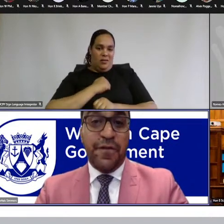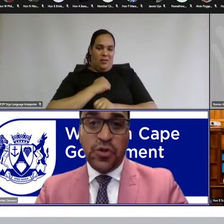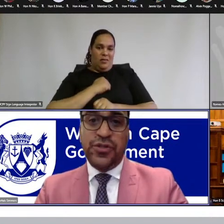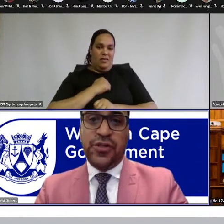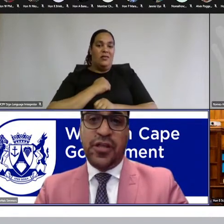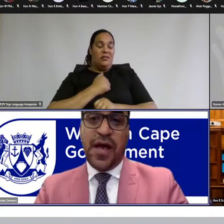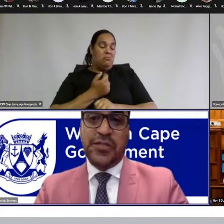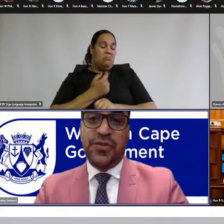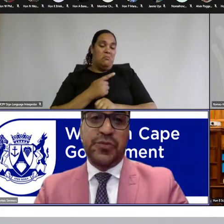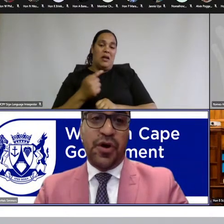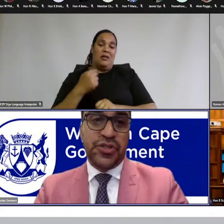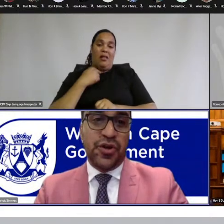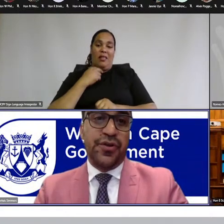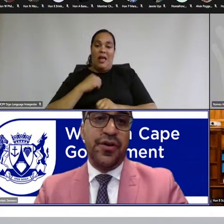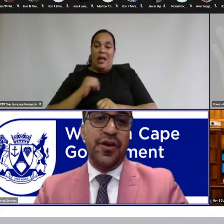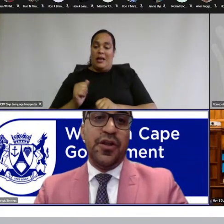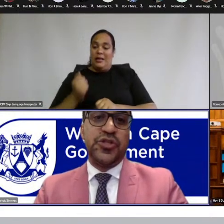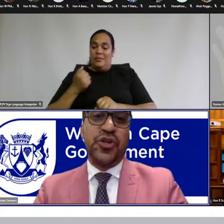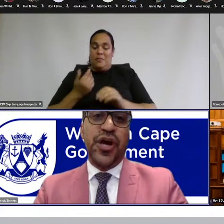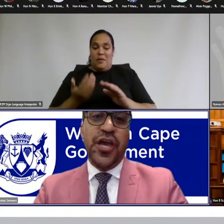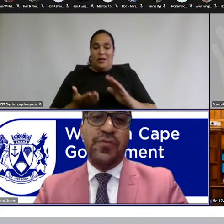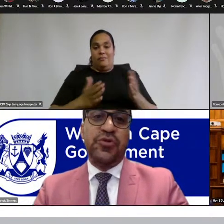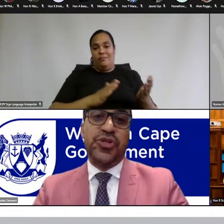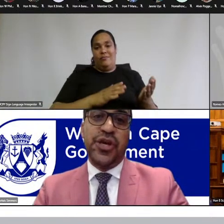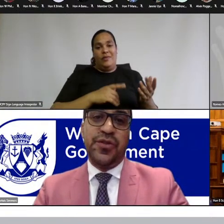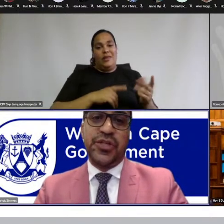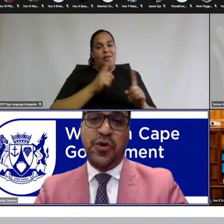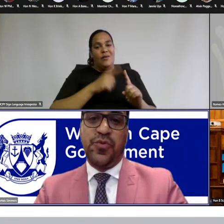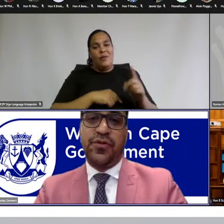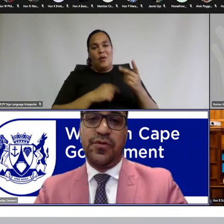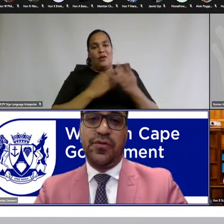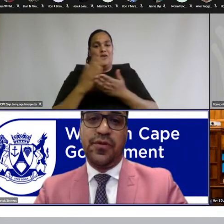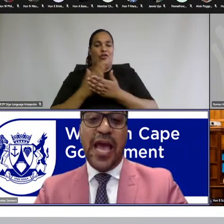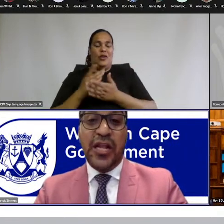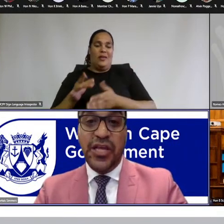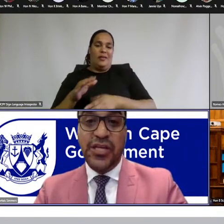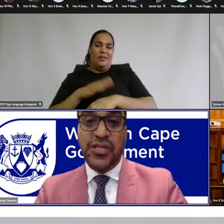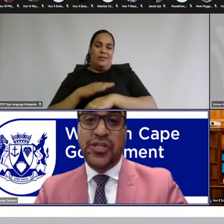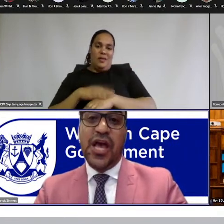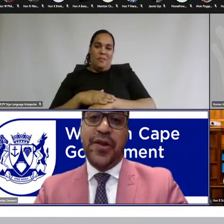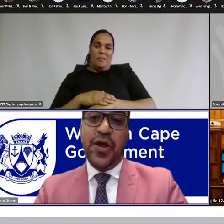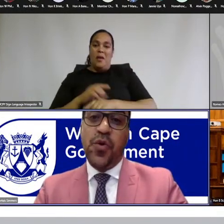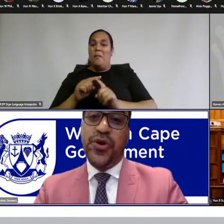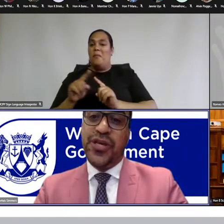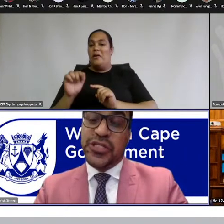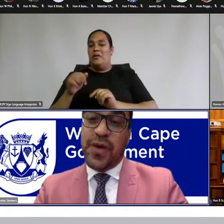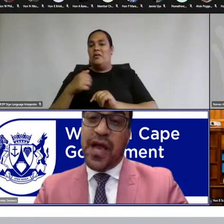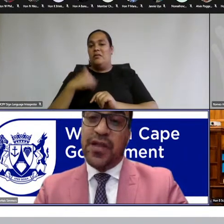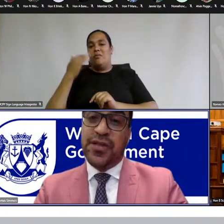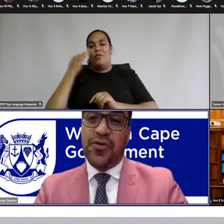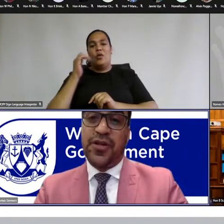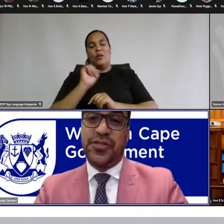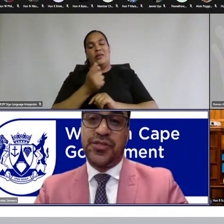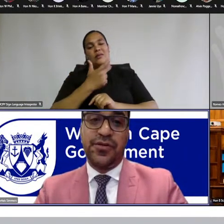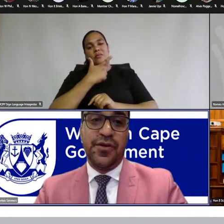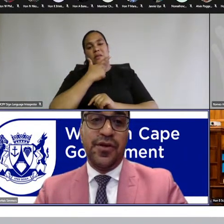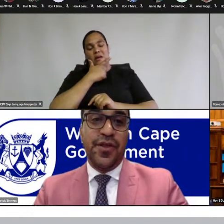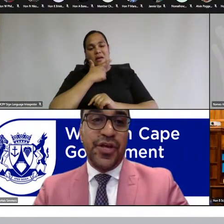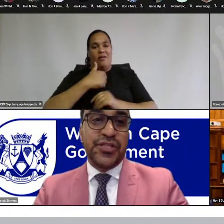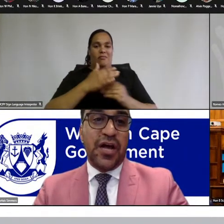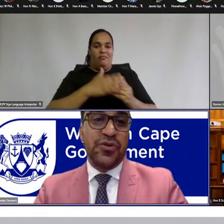is unfortunate that my husband has passed on and is not able to share in this moment. At least I know he's smiling down on